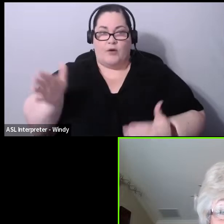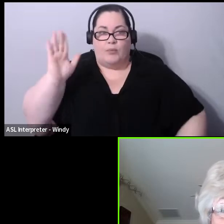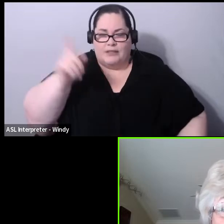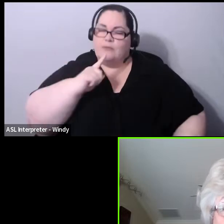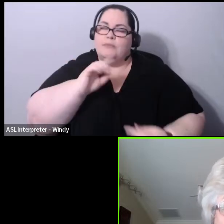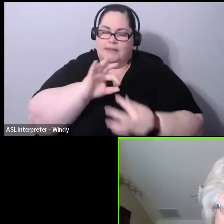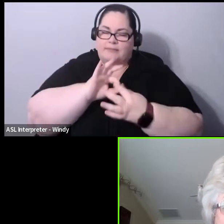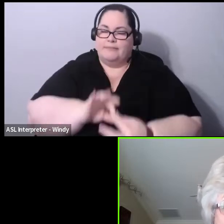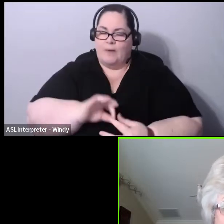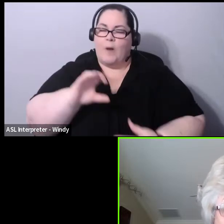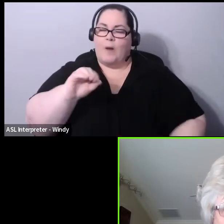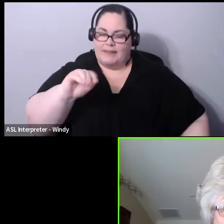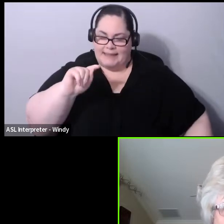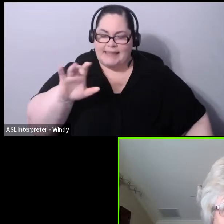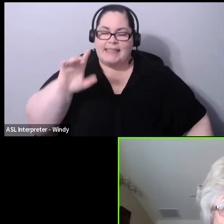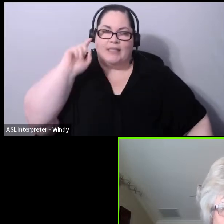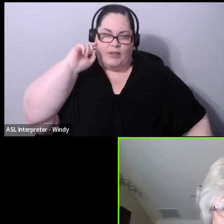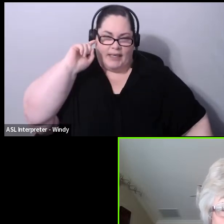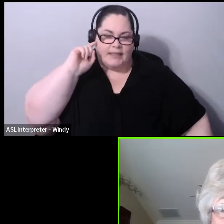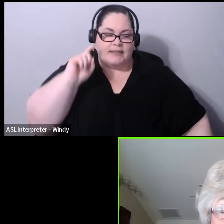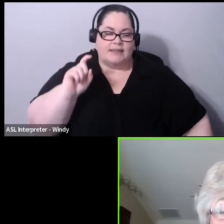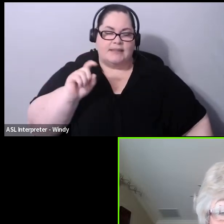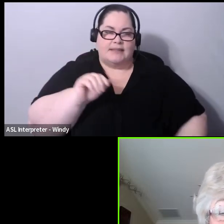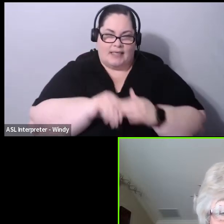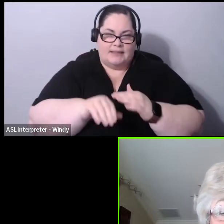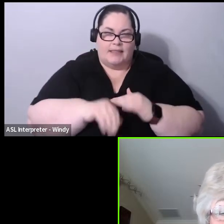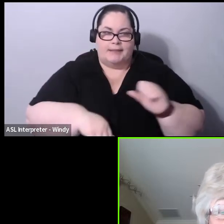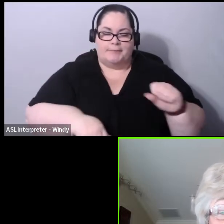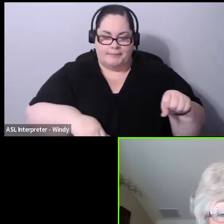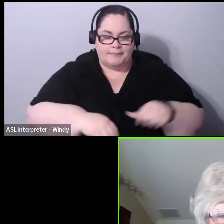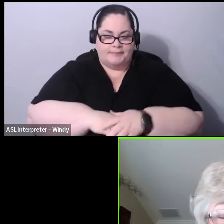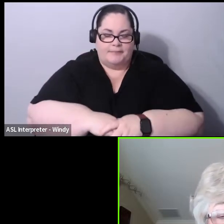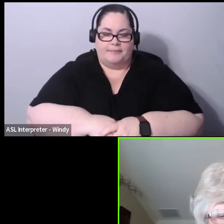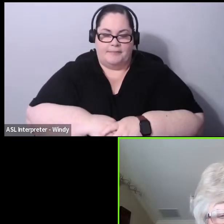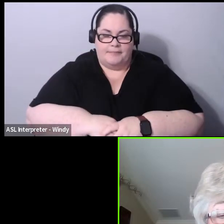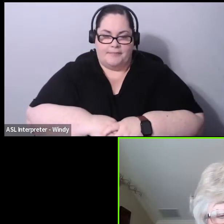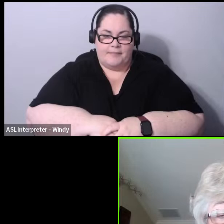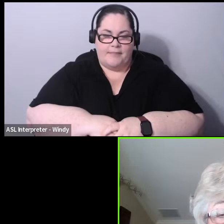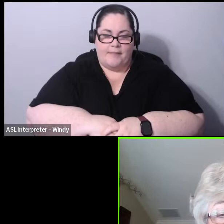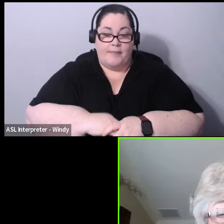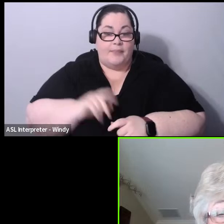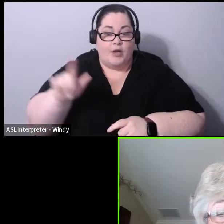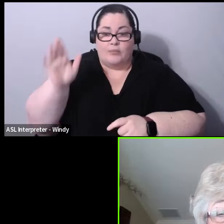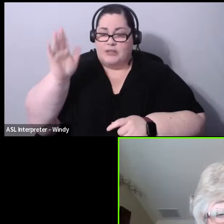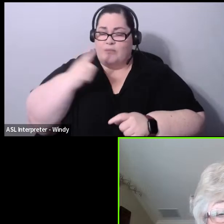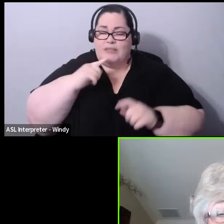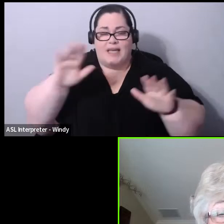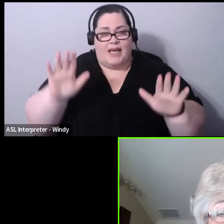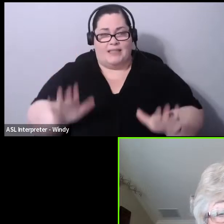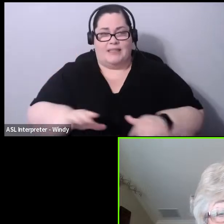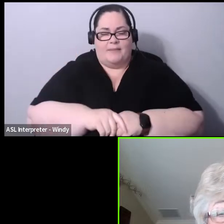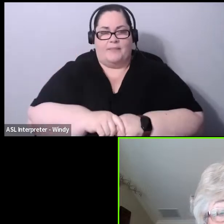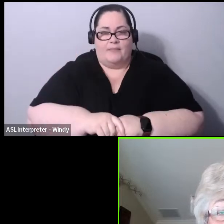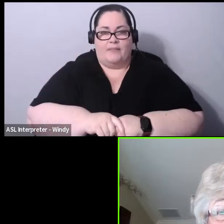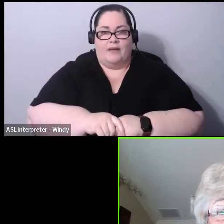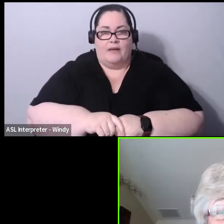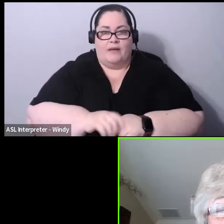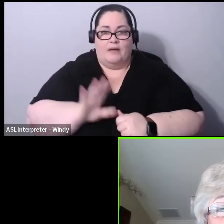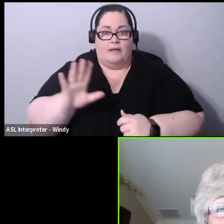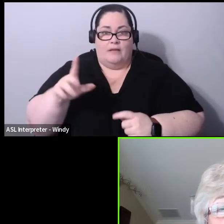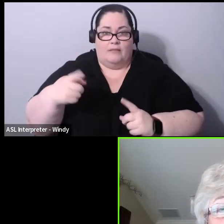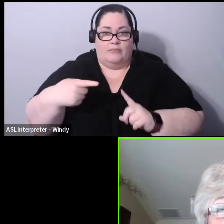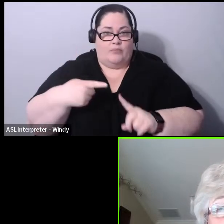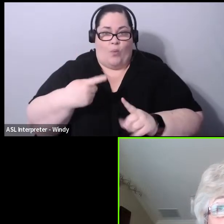with over-the-counter hearing aid access. It was excellent. And I think what it showed us was